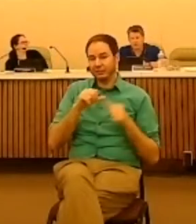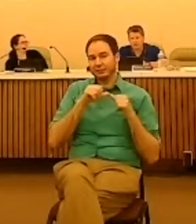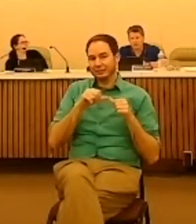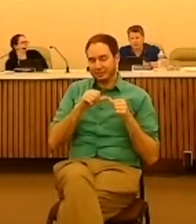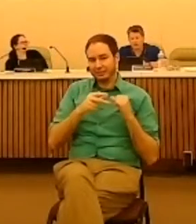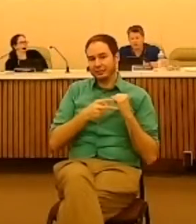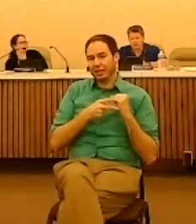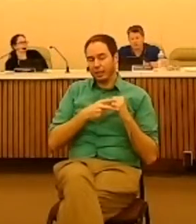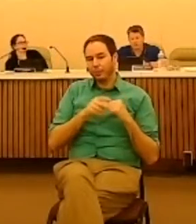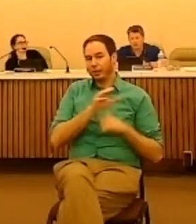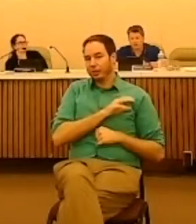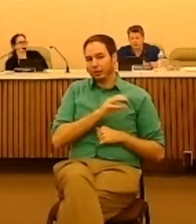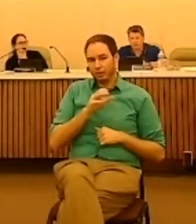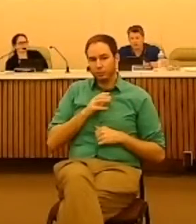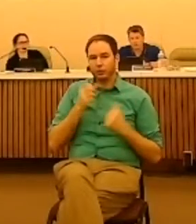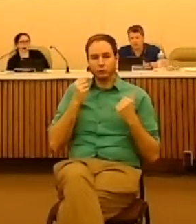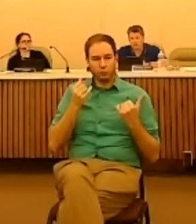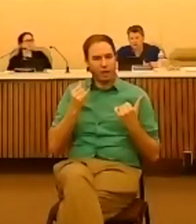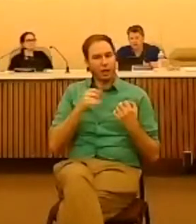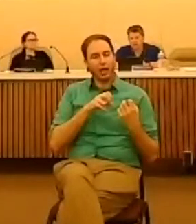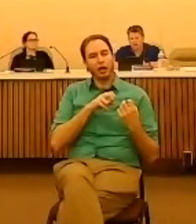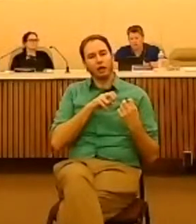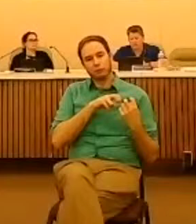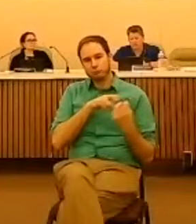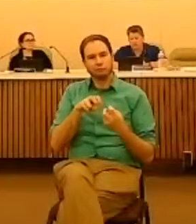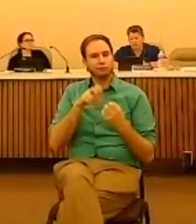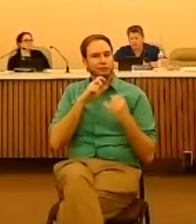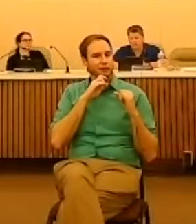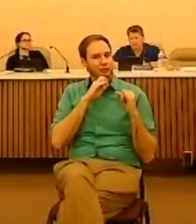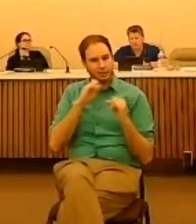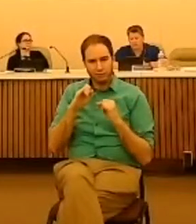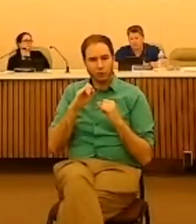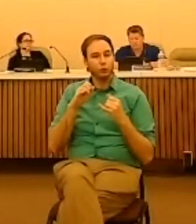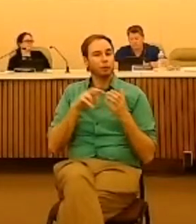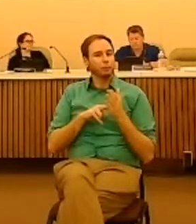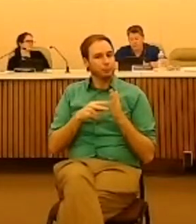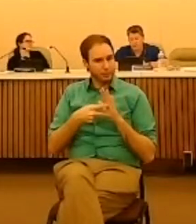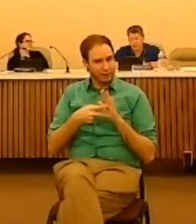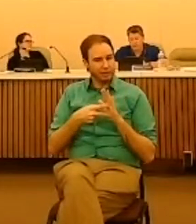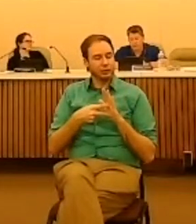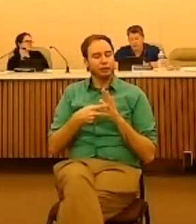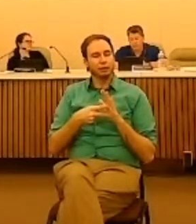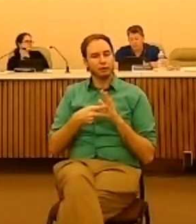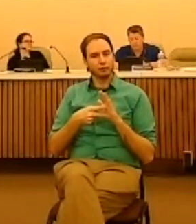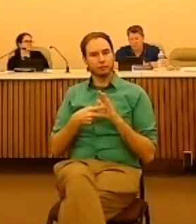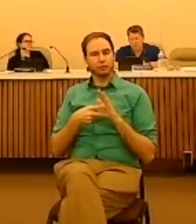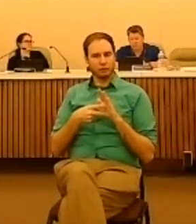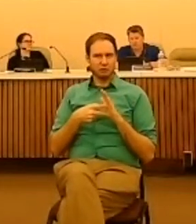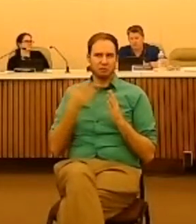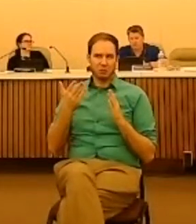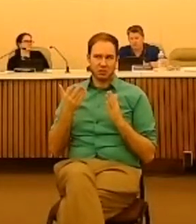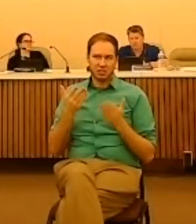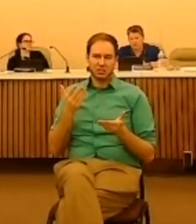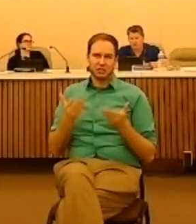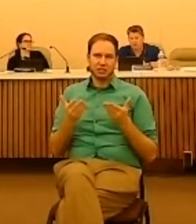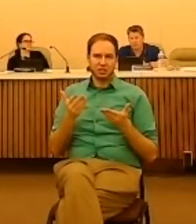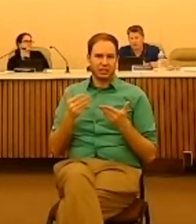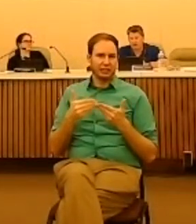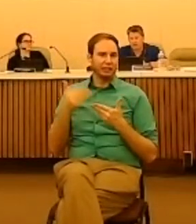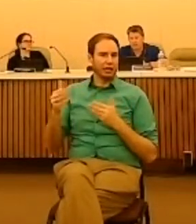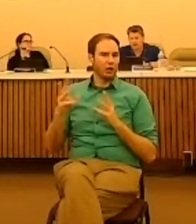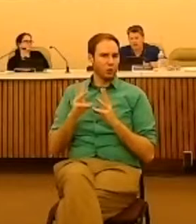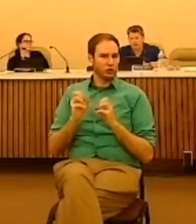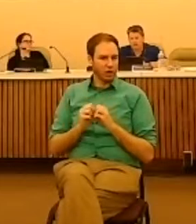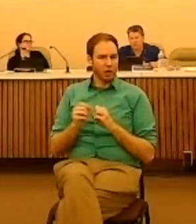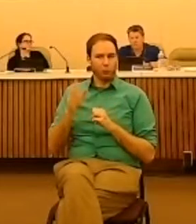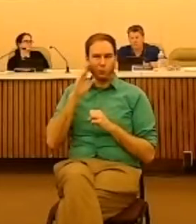Committee has been doing a bunch of interviews. So at some point, probably at the next workshop, we'll have